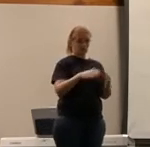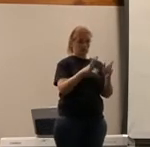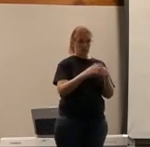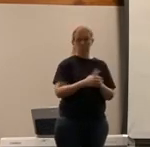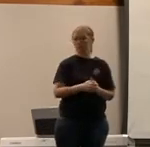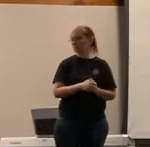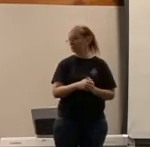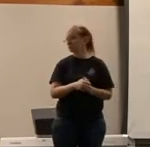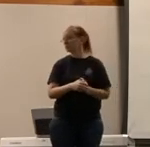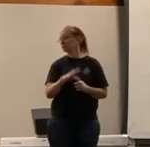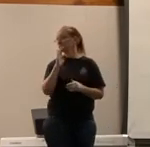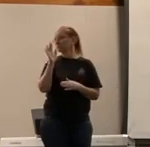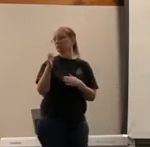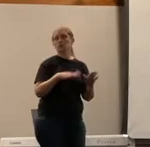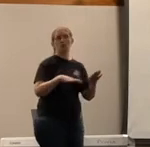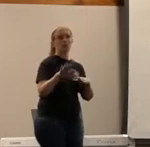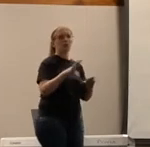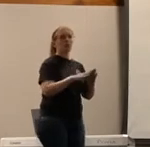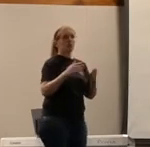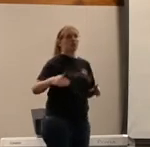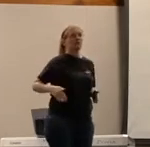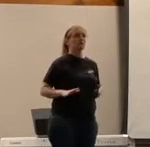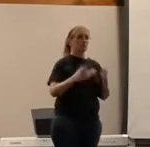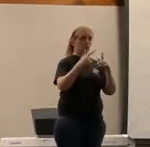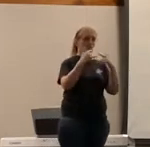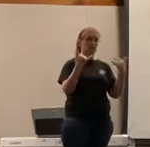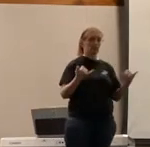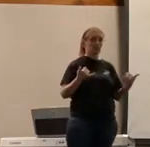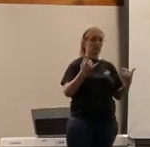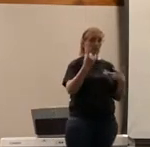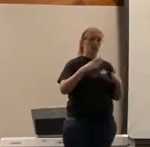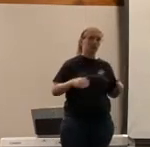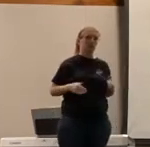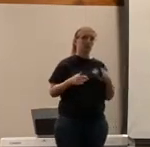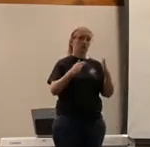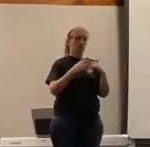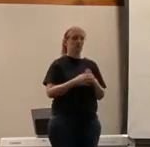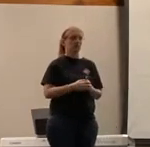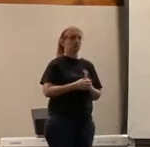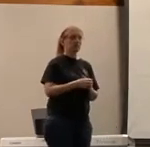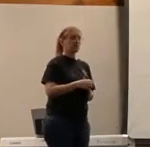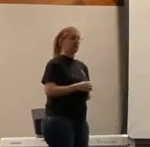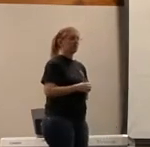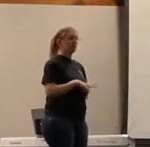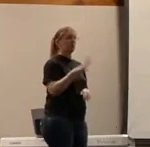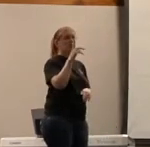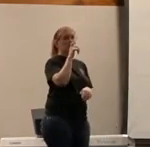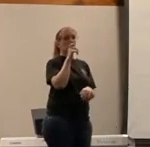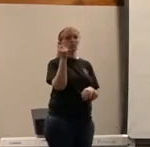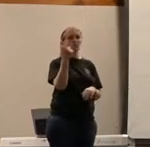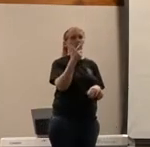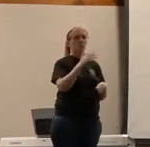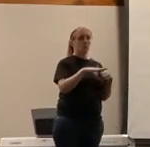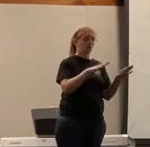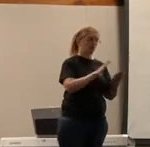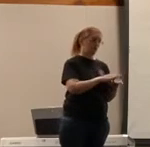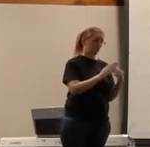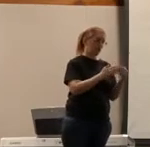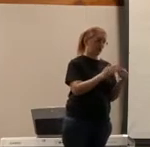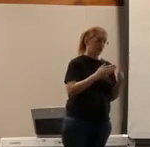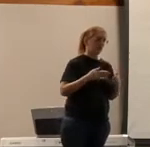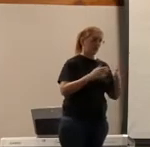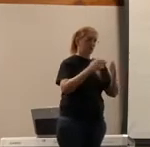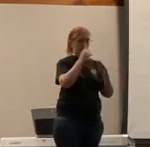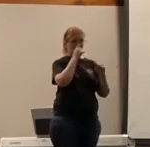we all are walking on one of these roads right now, one of these streets. We're either walking on easy street, hidden street,